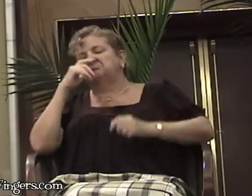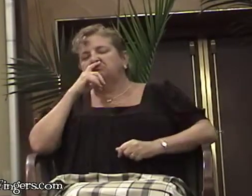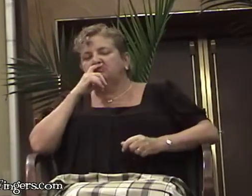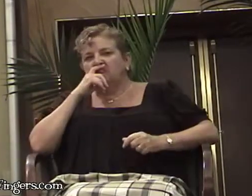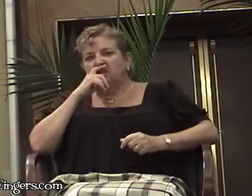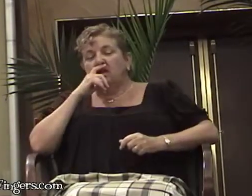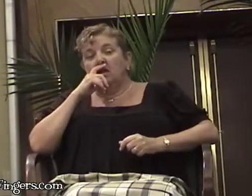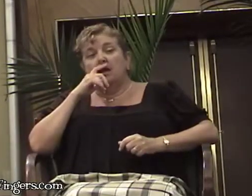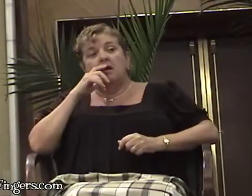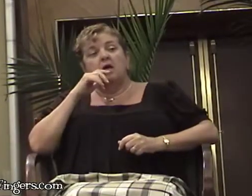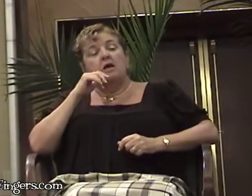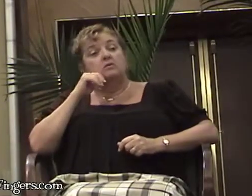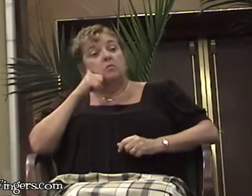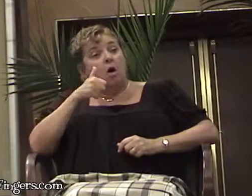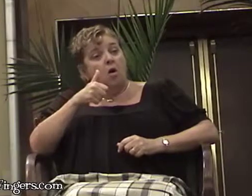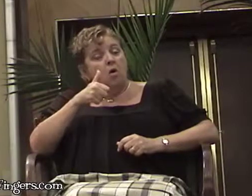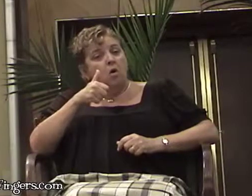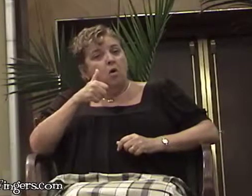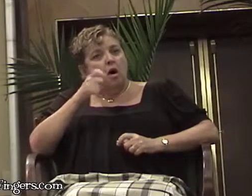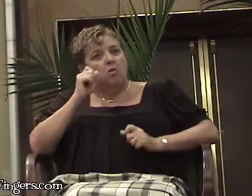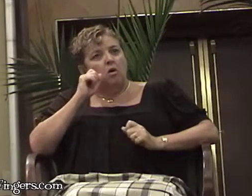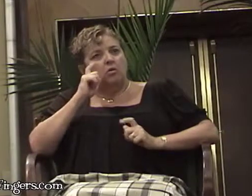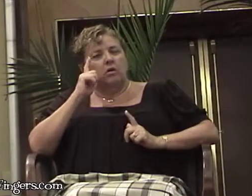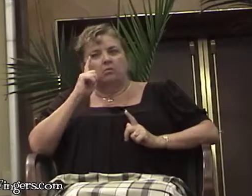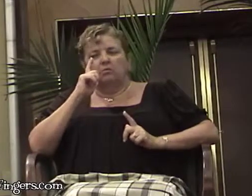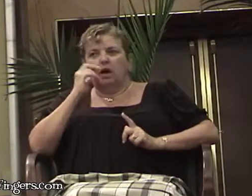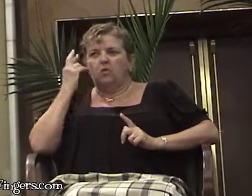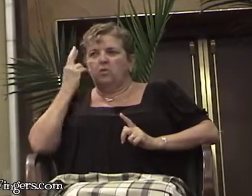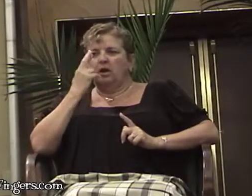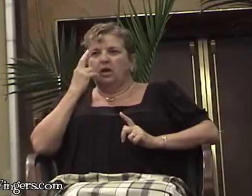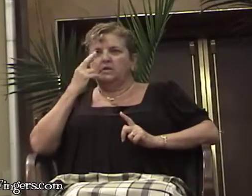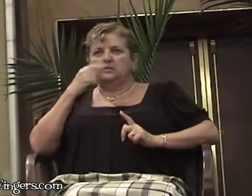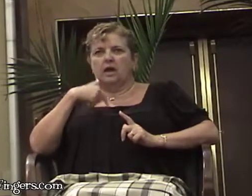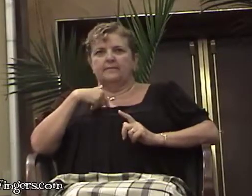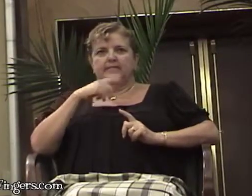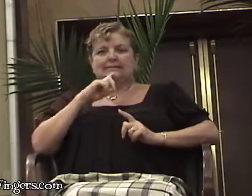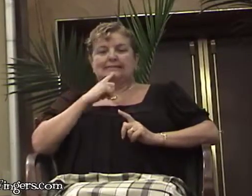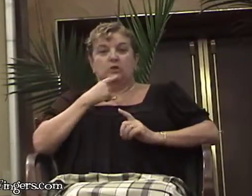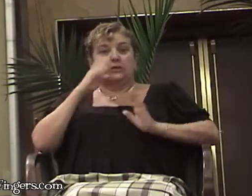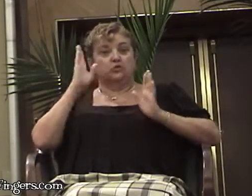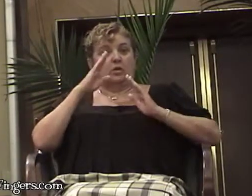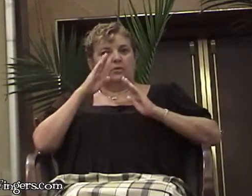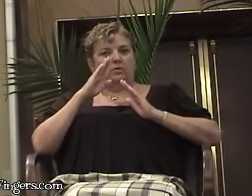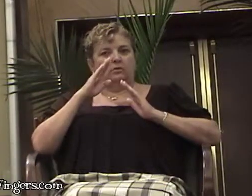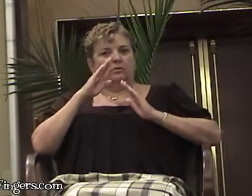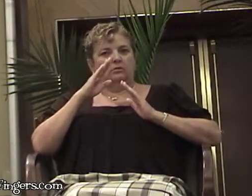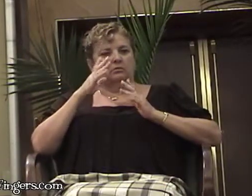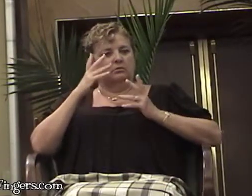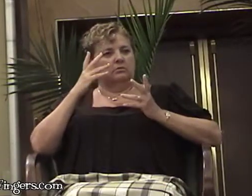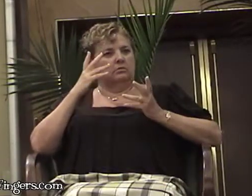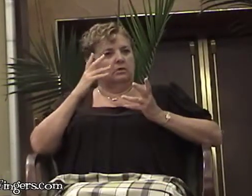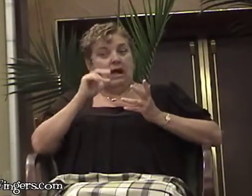next day, I realized I was in serious trouble, but I didn't think anybody would help me because I was such a creep. Now, believe me, I was a